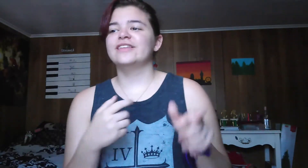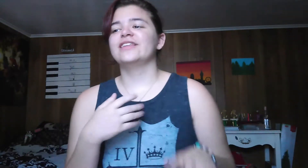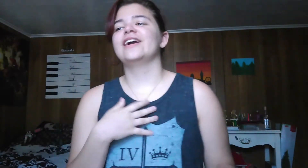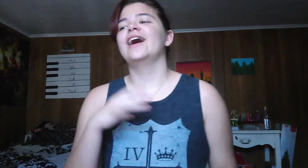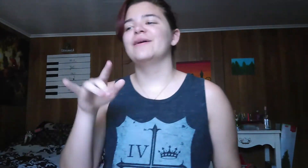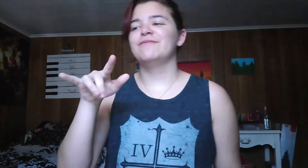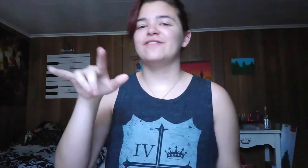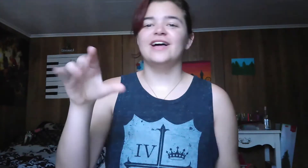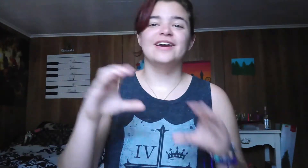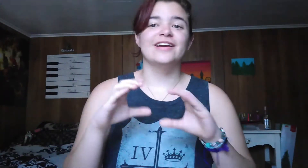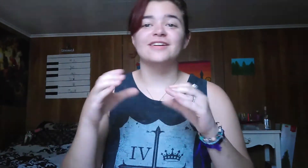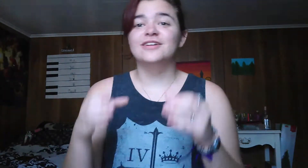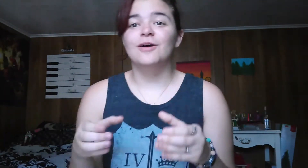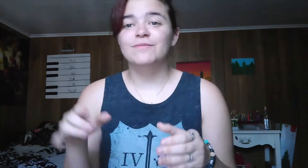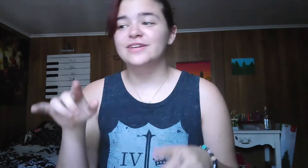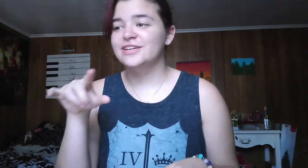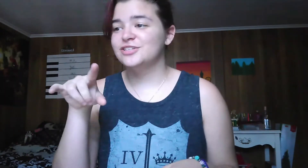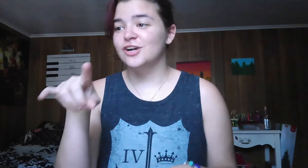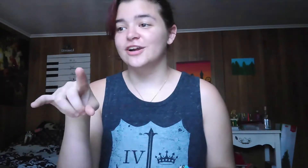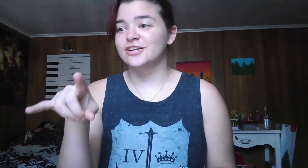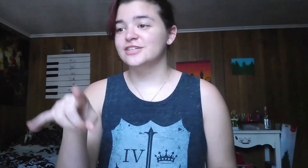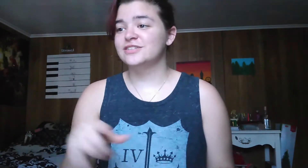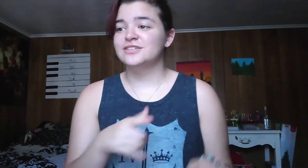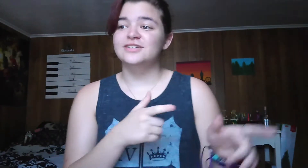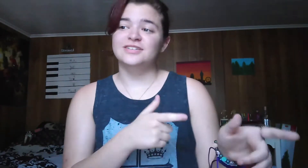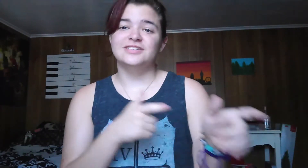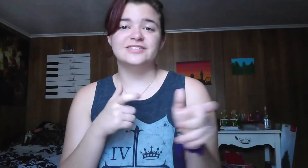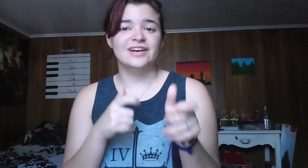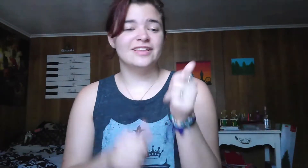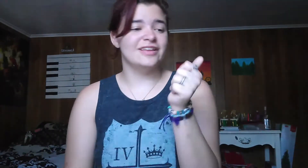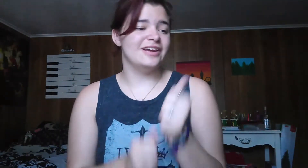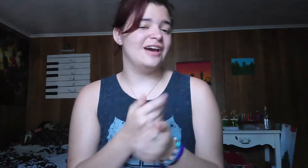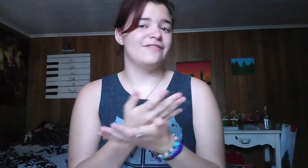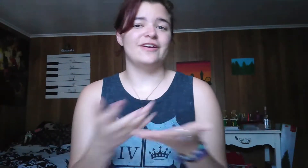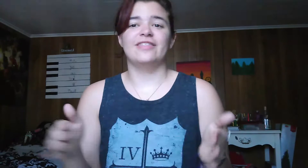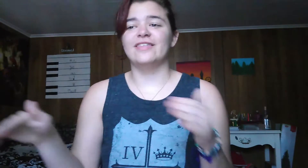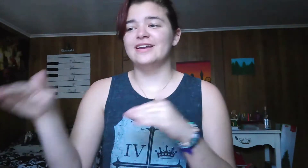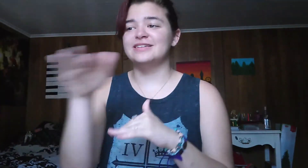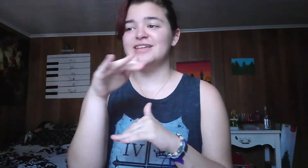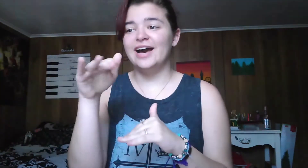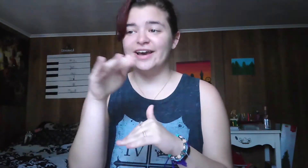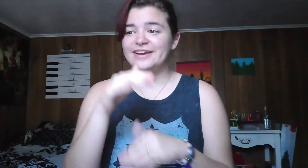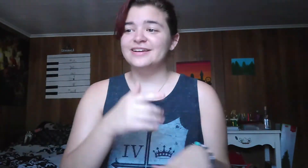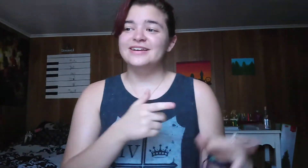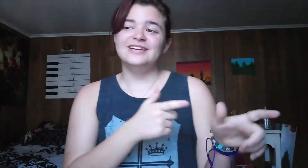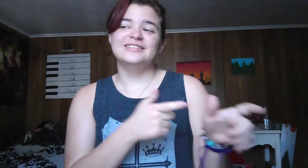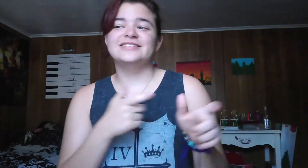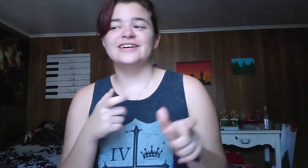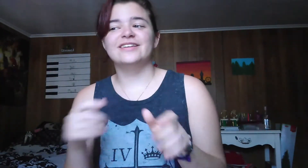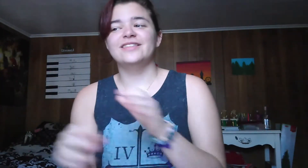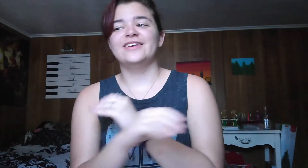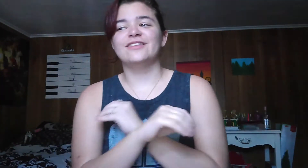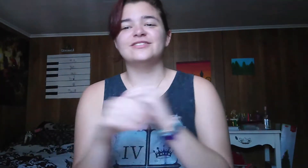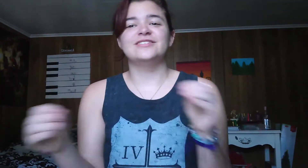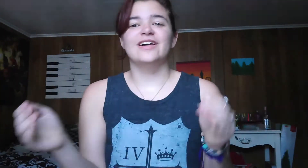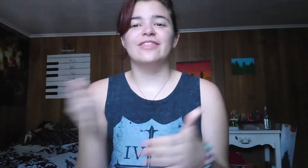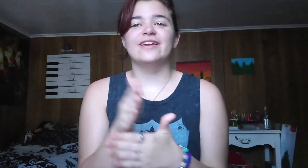Suddenly I'm flying company charters. Suddenly everything's high. Suddenly there's nothing